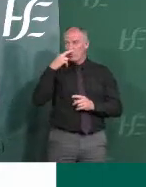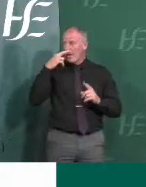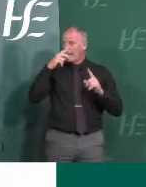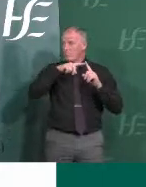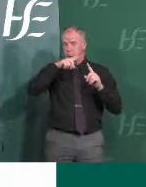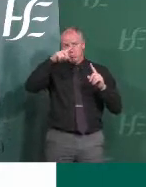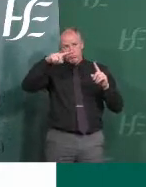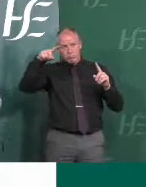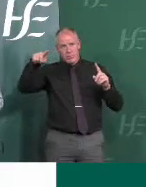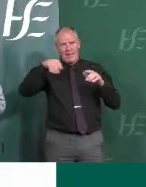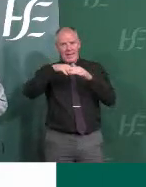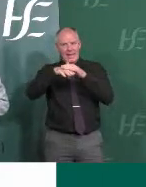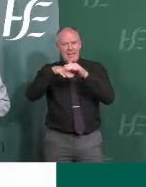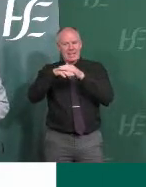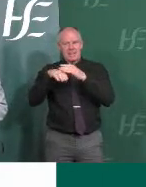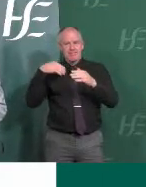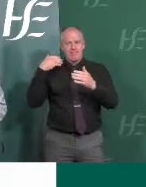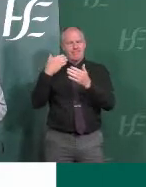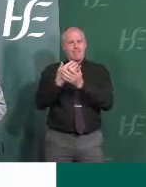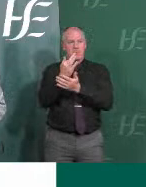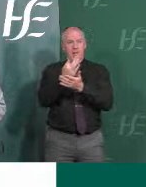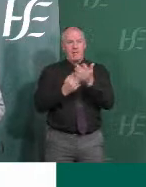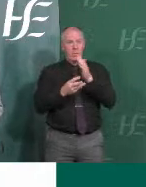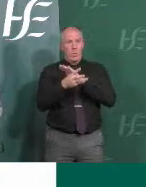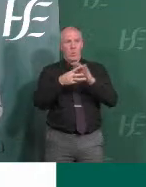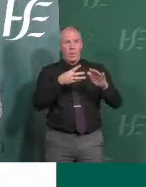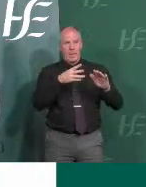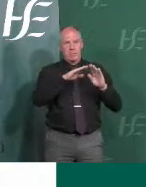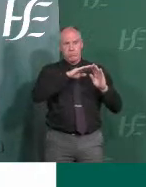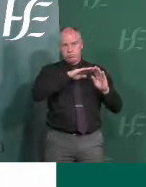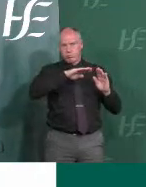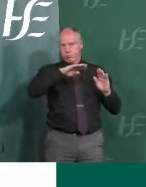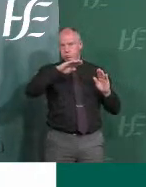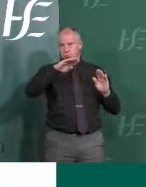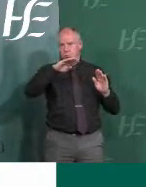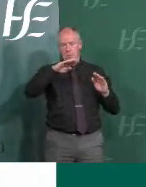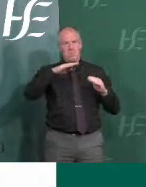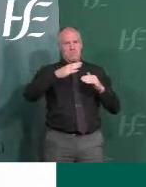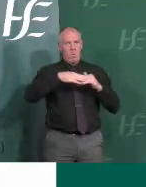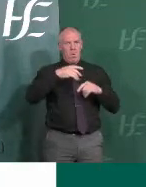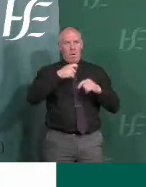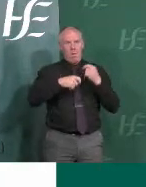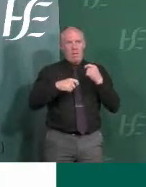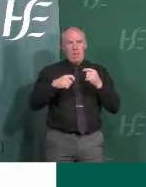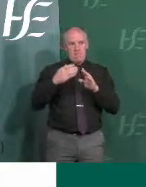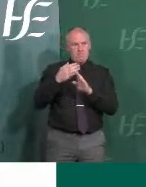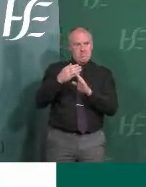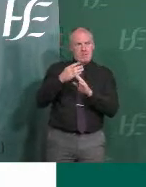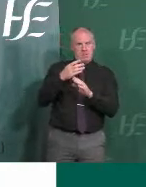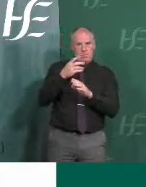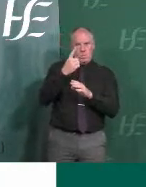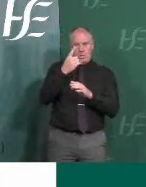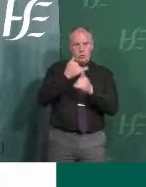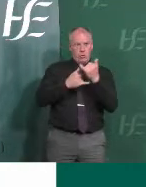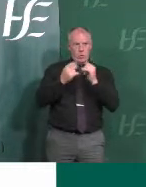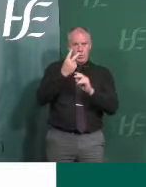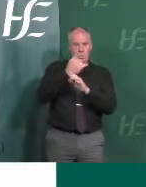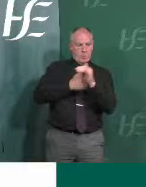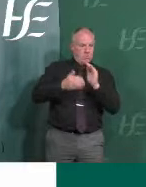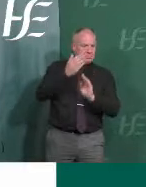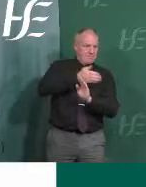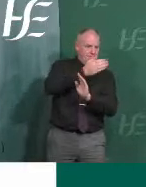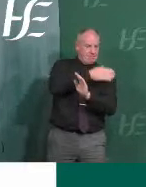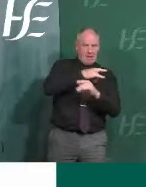trend in attendances, which for the last number of weeks has been higher than heretofore, and just in this week has come down a small